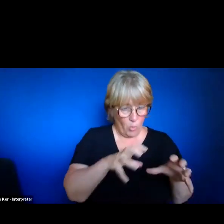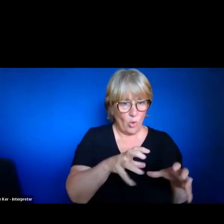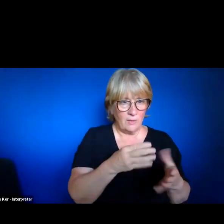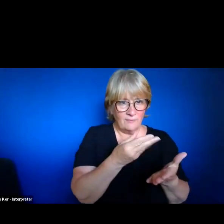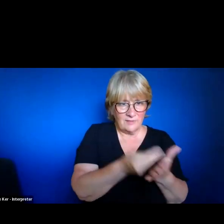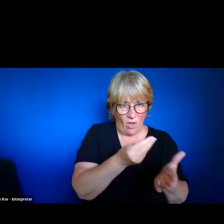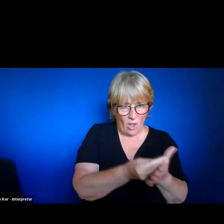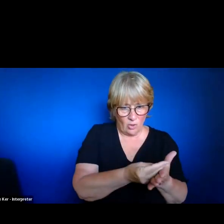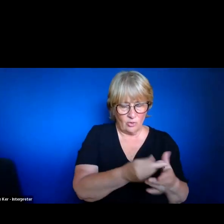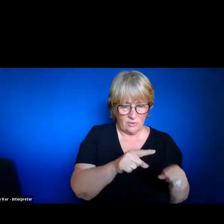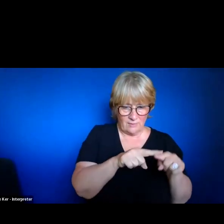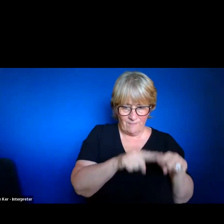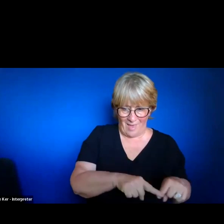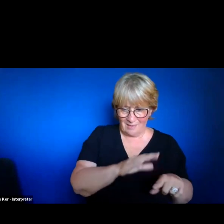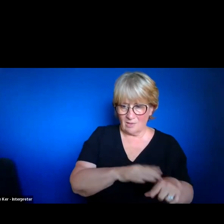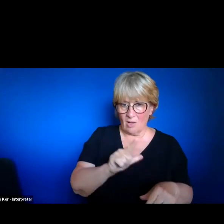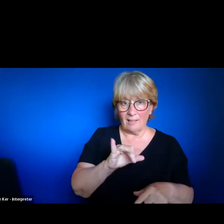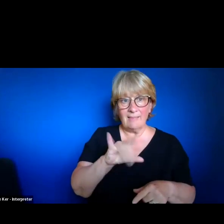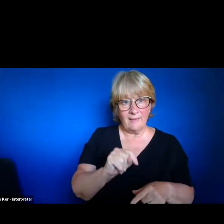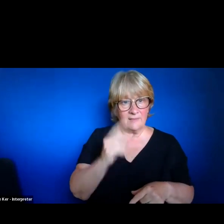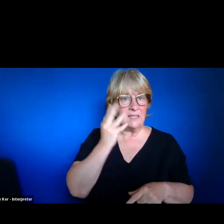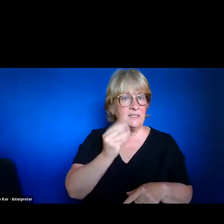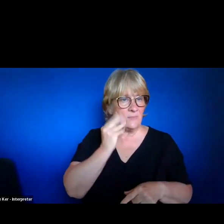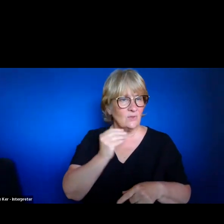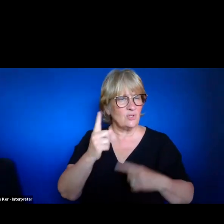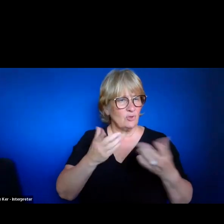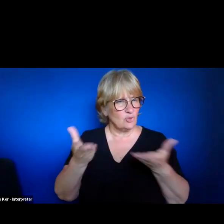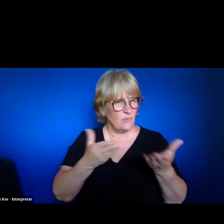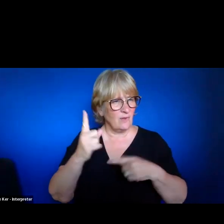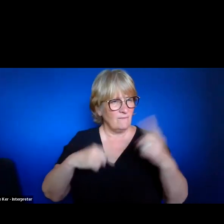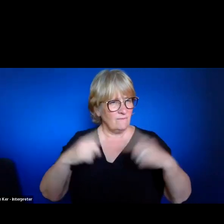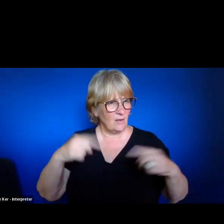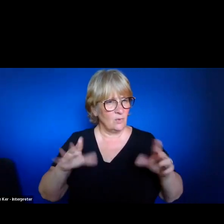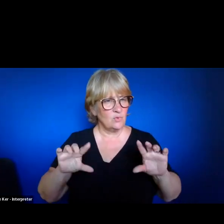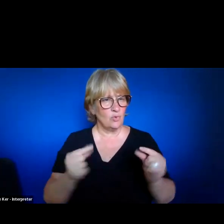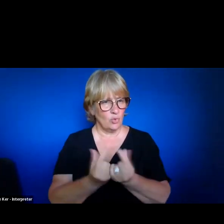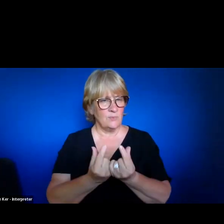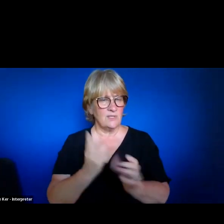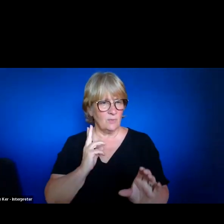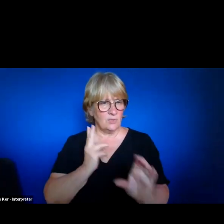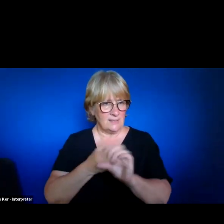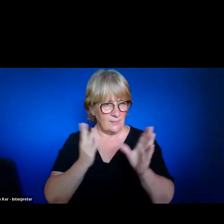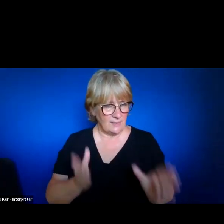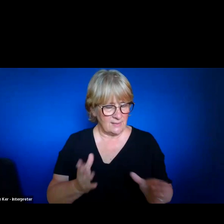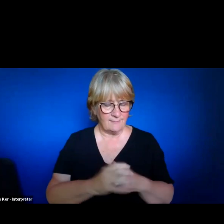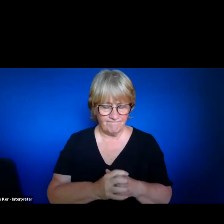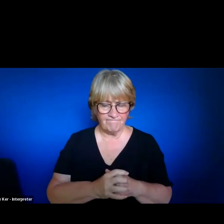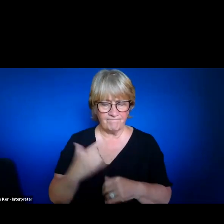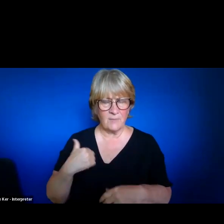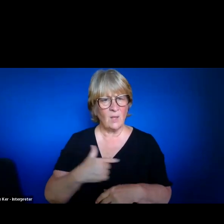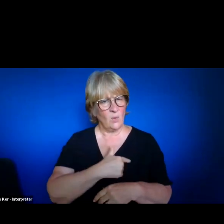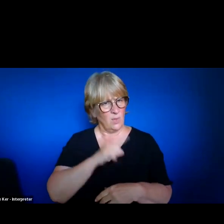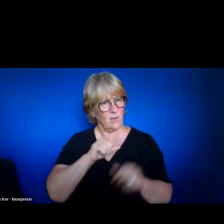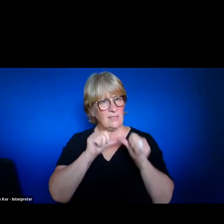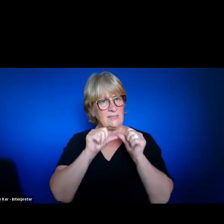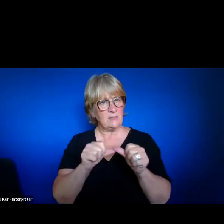based on lived experience members who are serving on various groups as participants. So we are